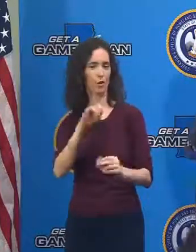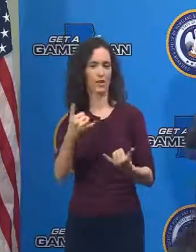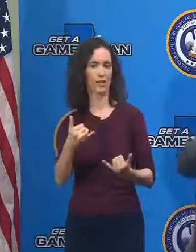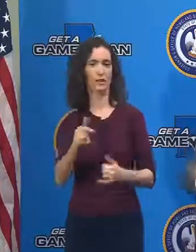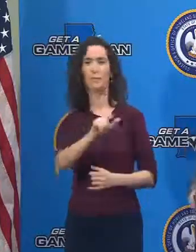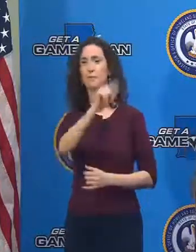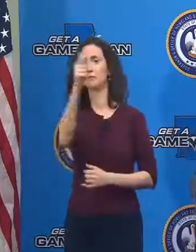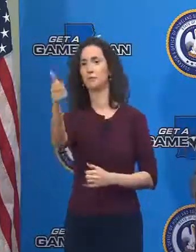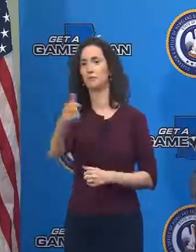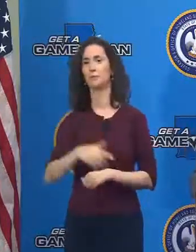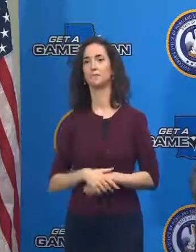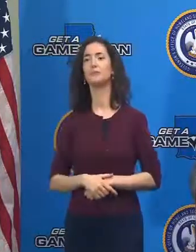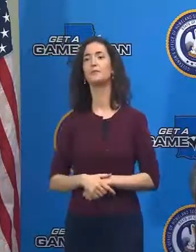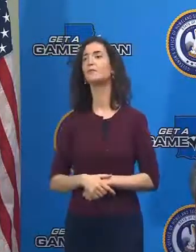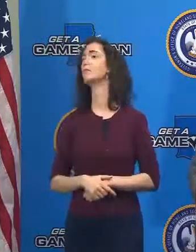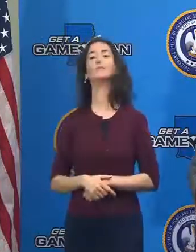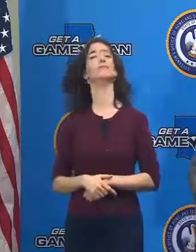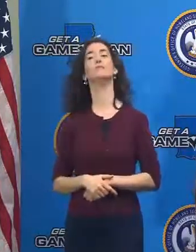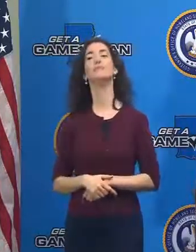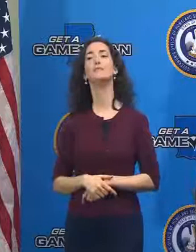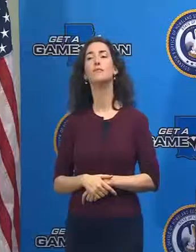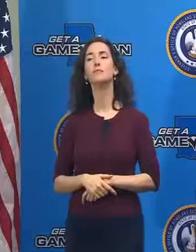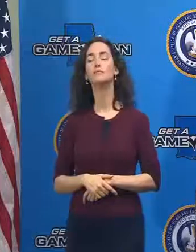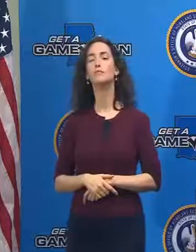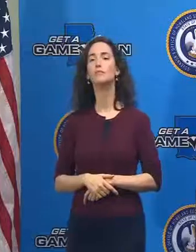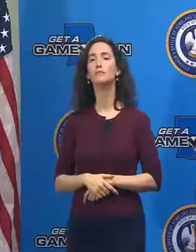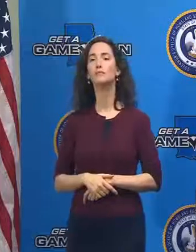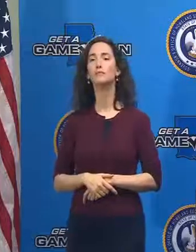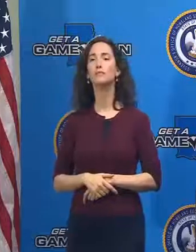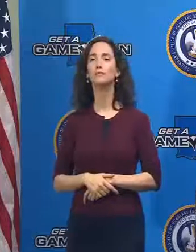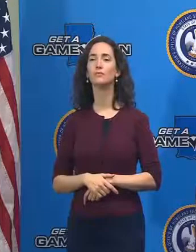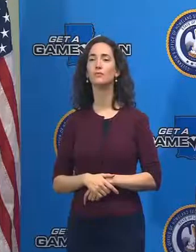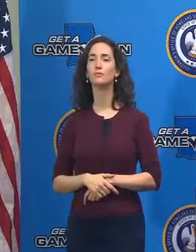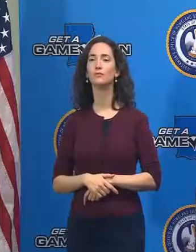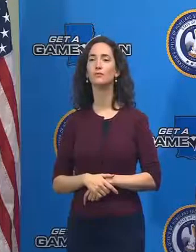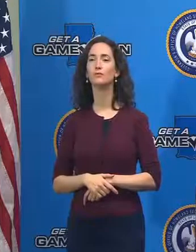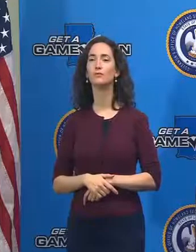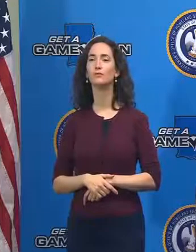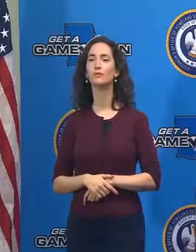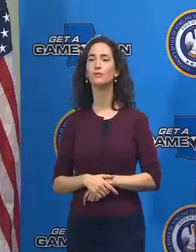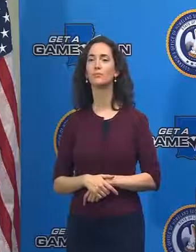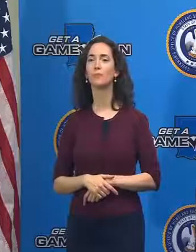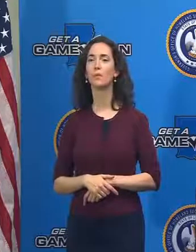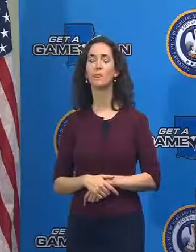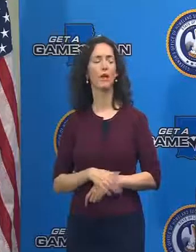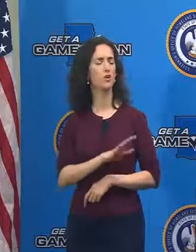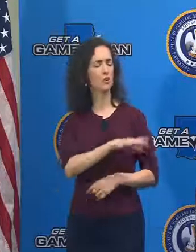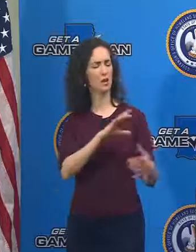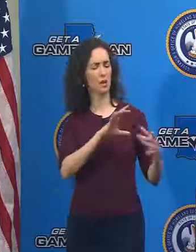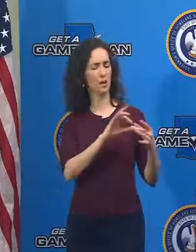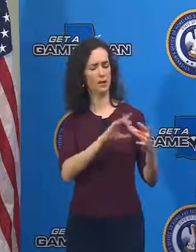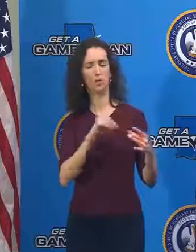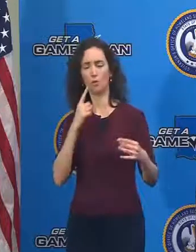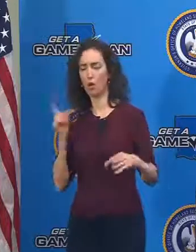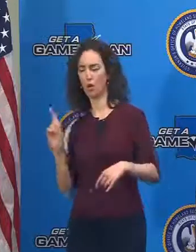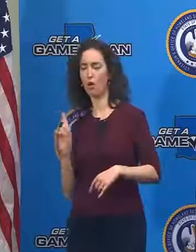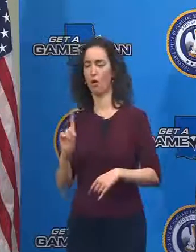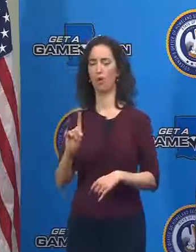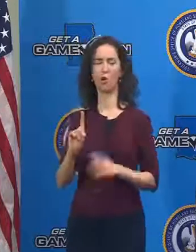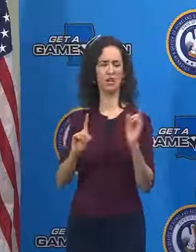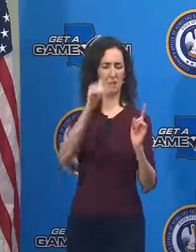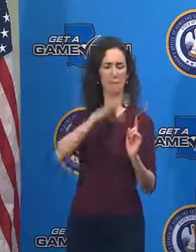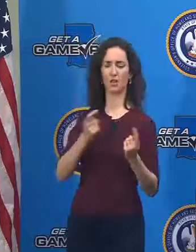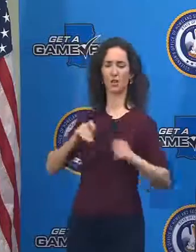In the back. Yeah, Mr. Russo, you mentioned there was some intimidation at the warehouse. Are you able to speak to exactly what that was? And also,